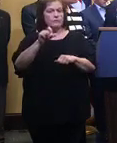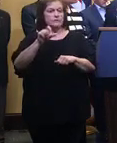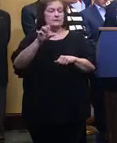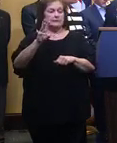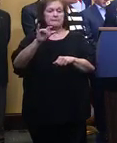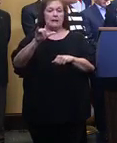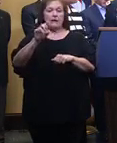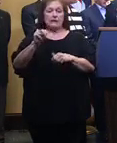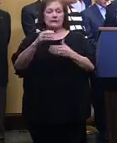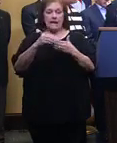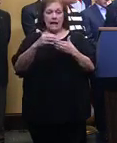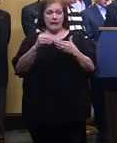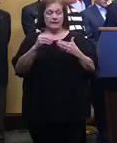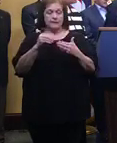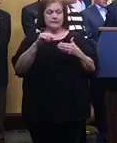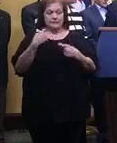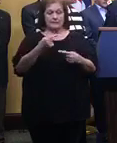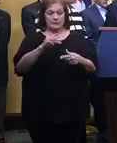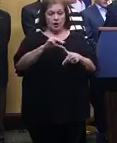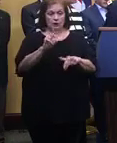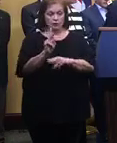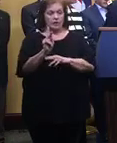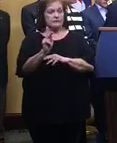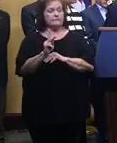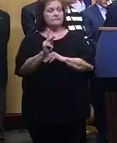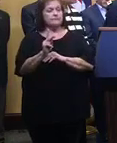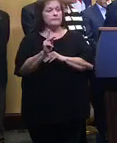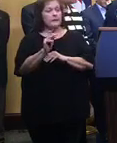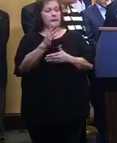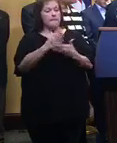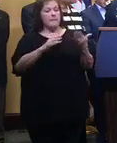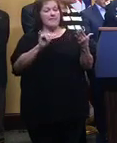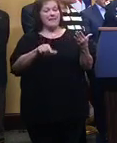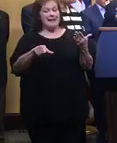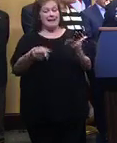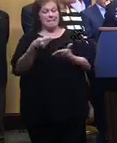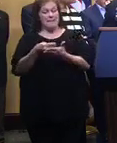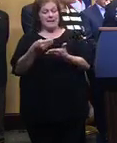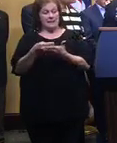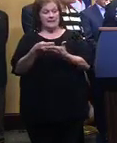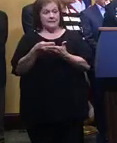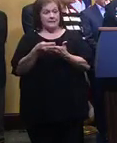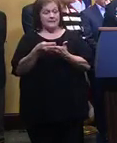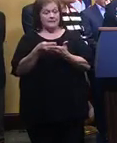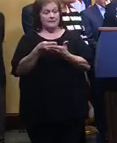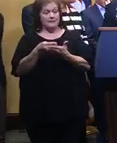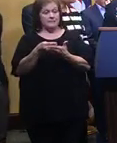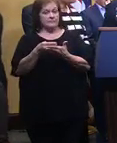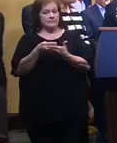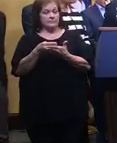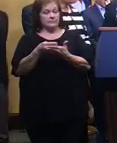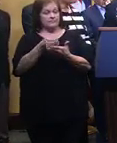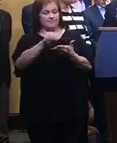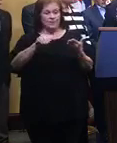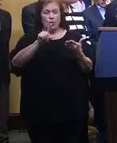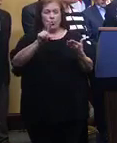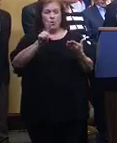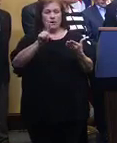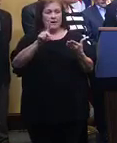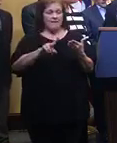Katrina in 2005. What you might not know is part of that $14.5 billion is that $1.5